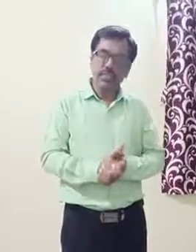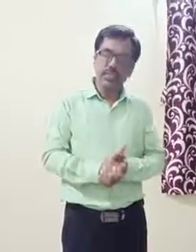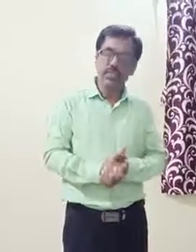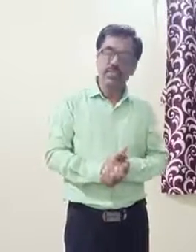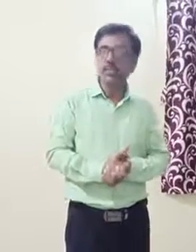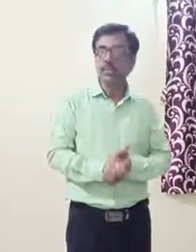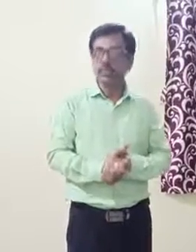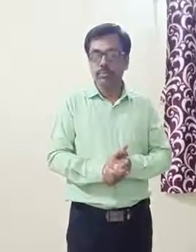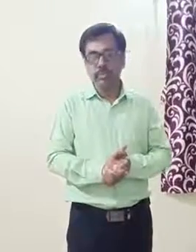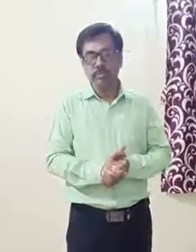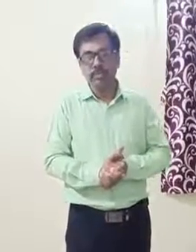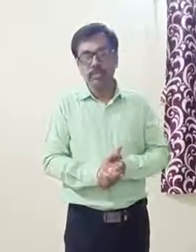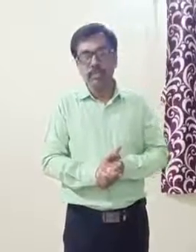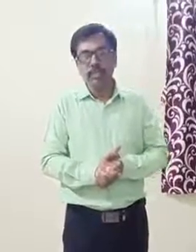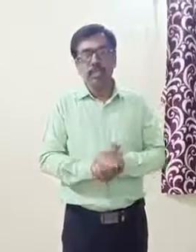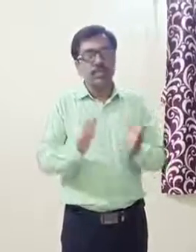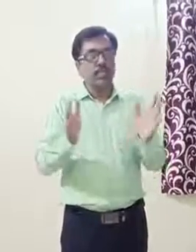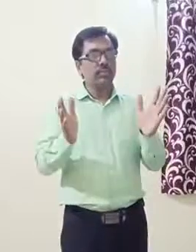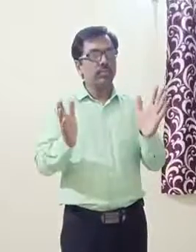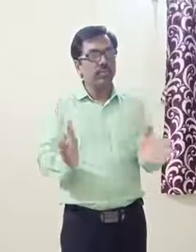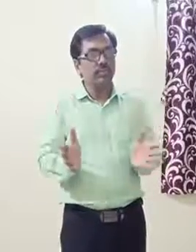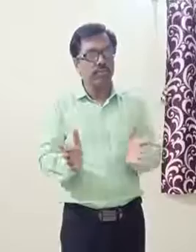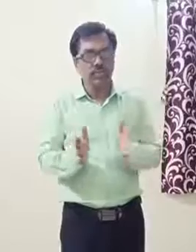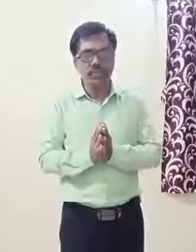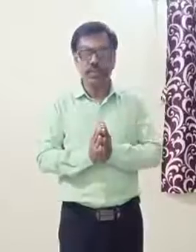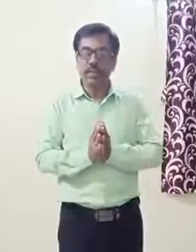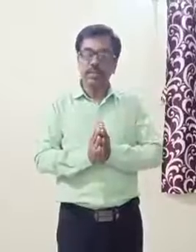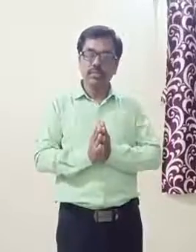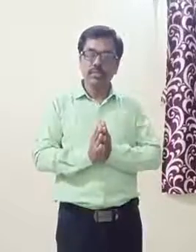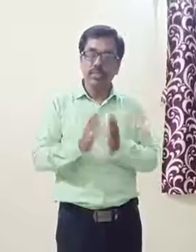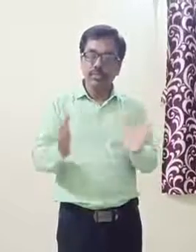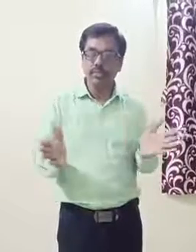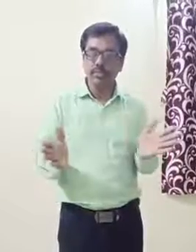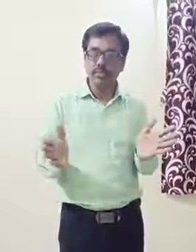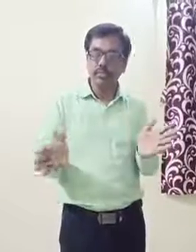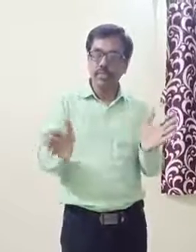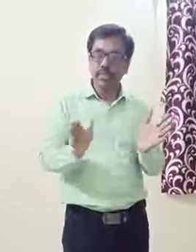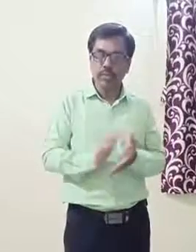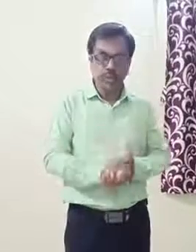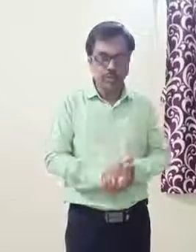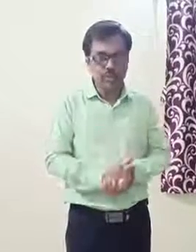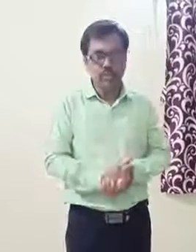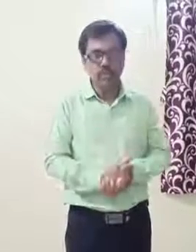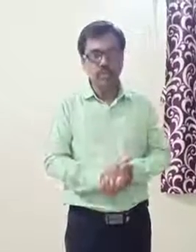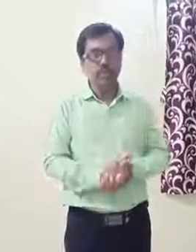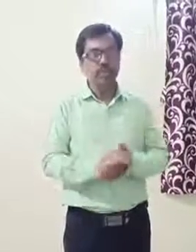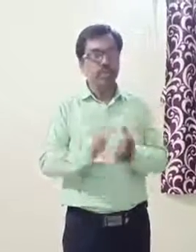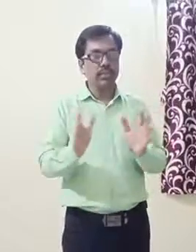equality among the people. They tried to give the political rights to everyone on the equal basis without any kind